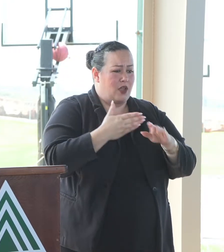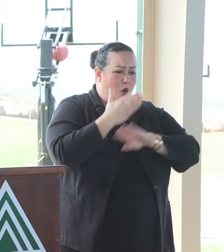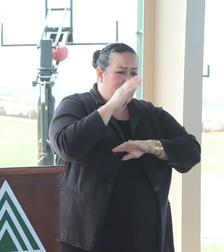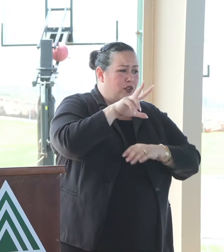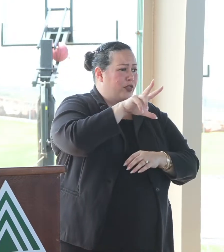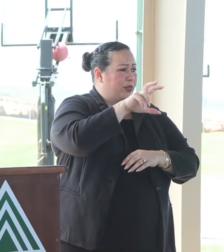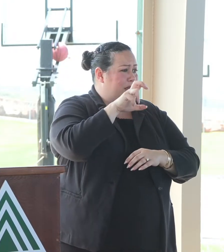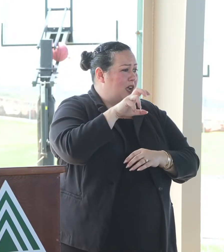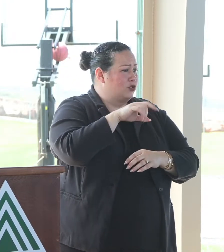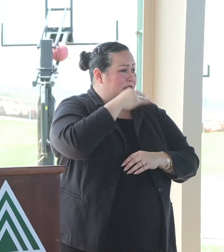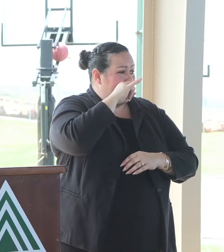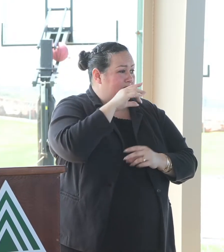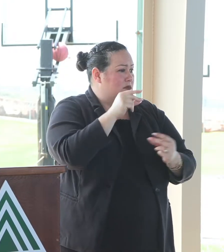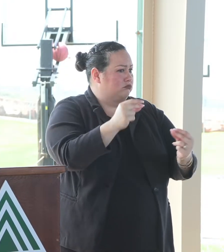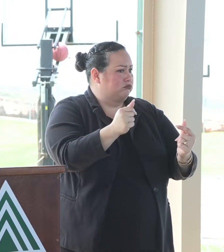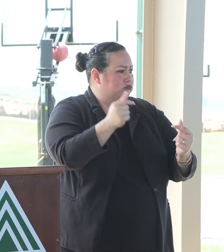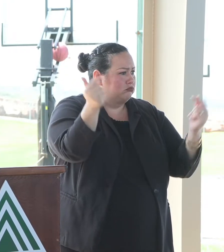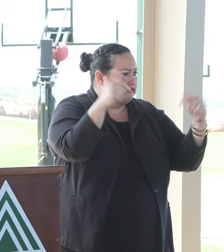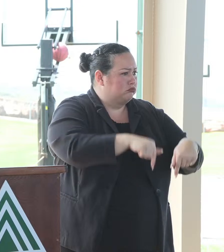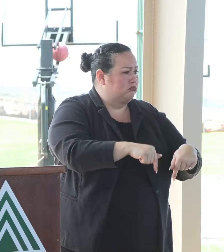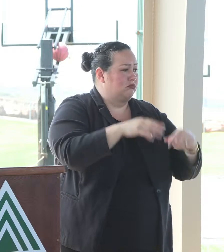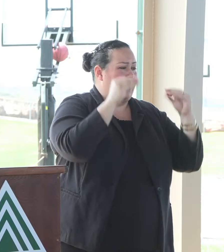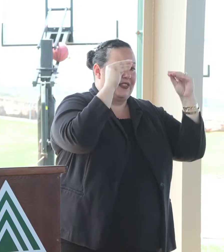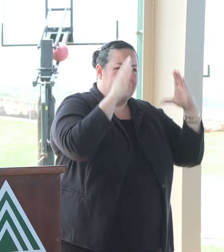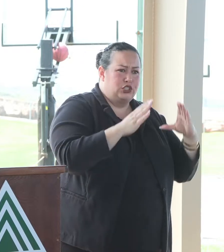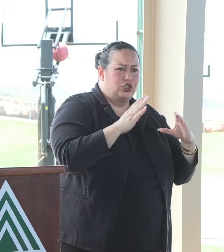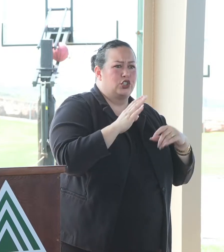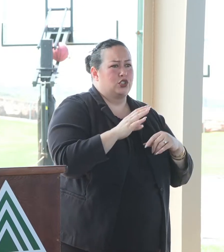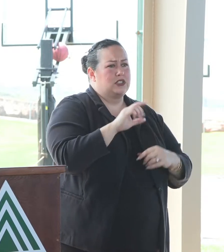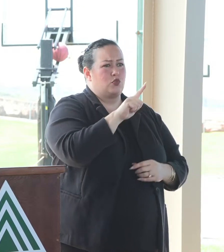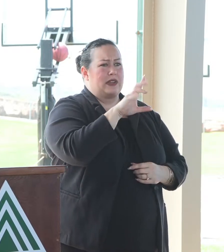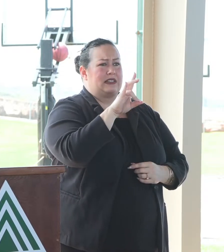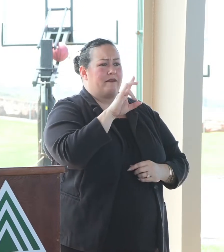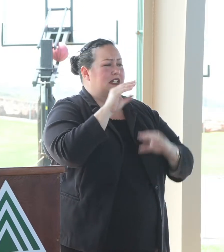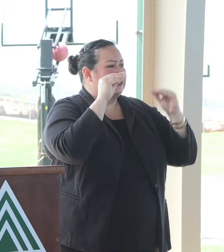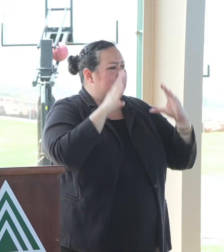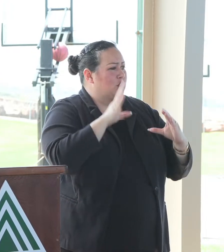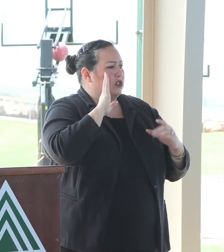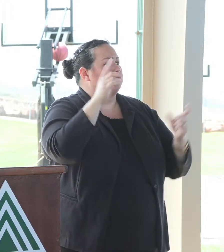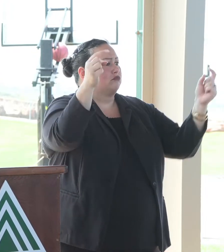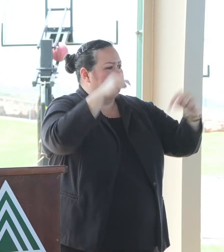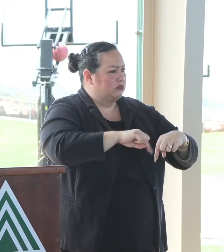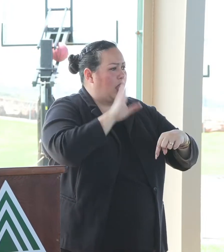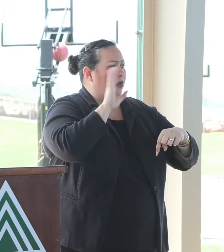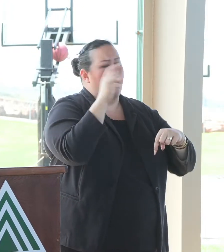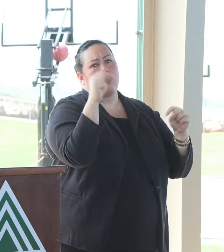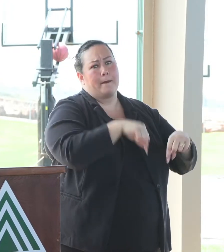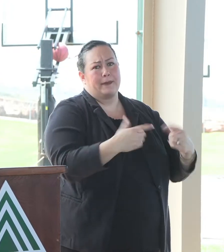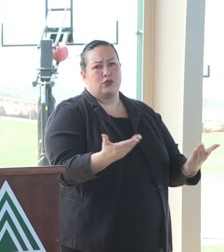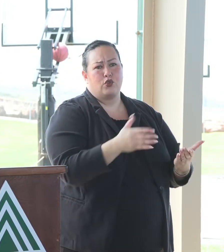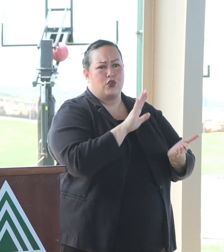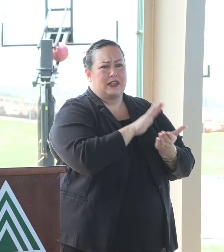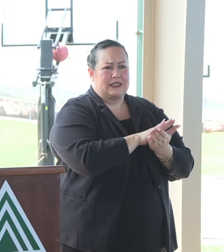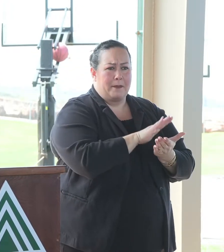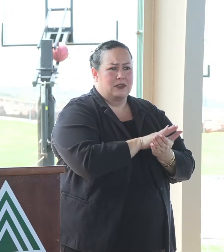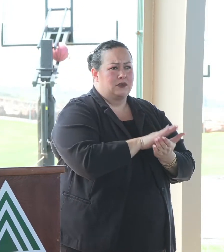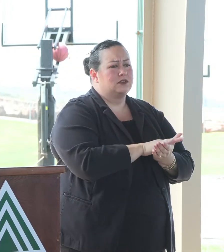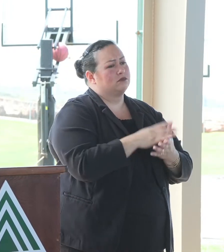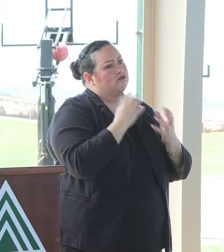at this campus right away, and for the teachers, the 27 teachers or more that will come back to this campus, who we value so